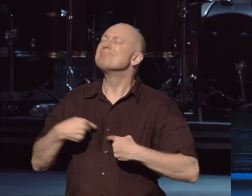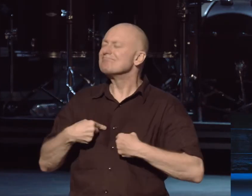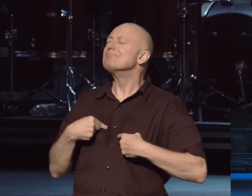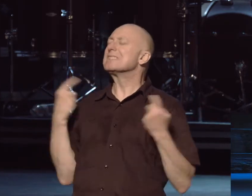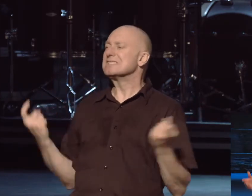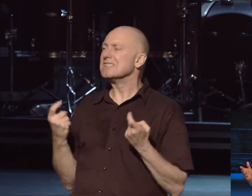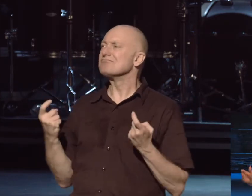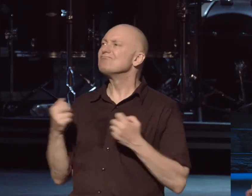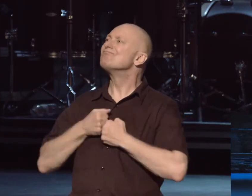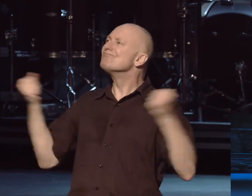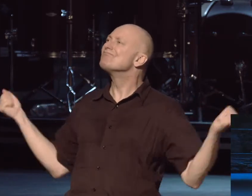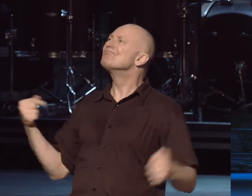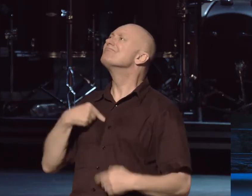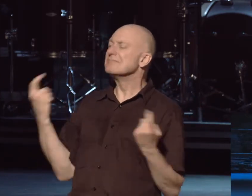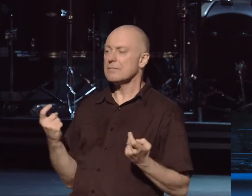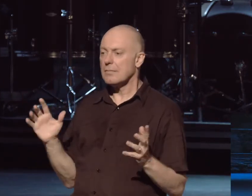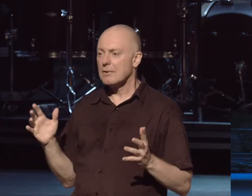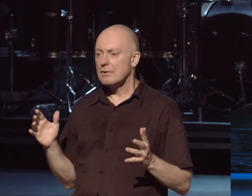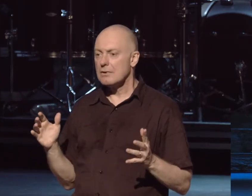Think of the leadership.